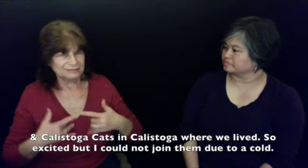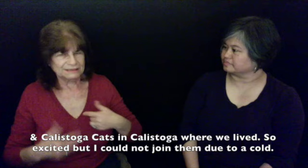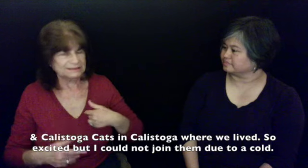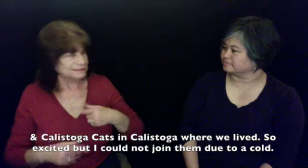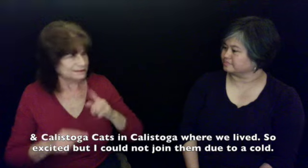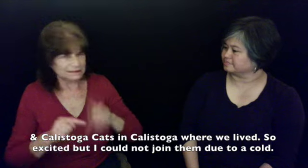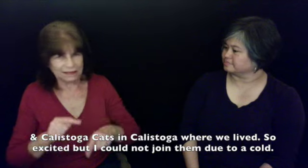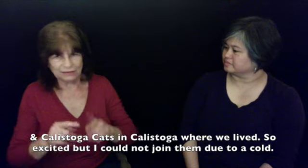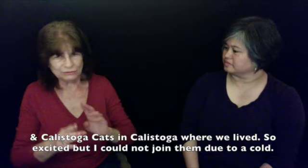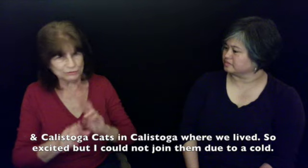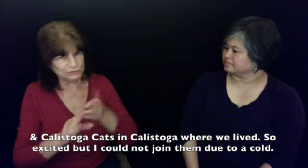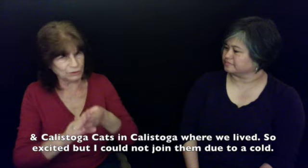cold.